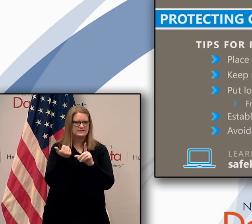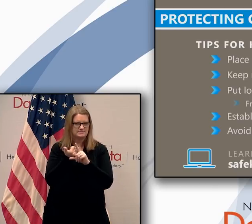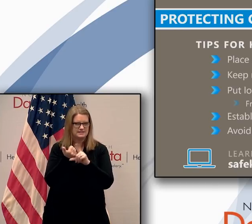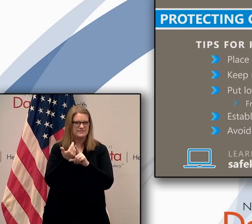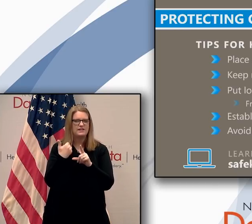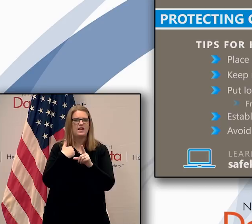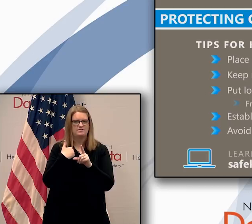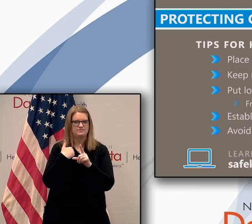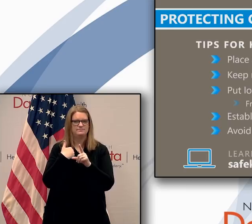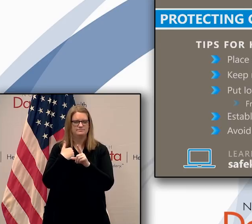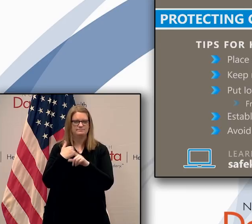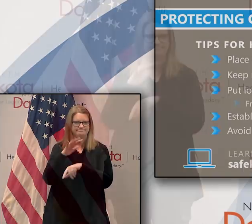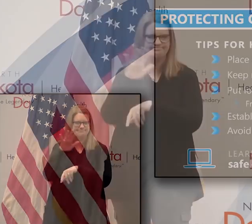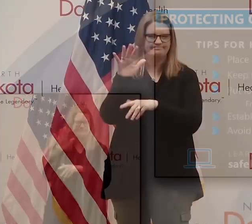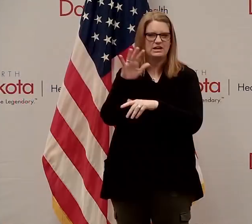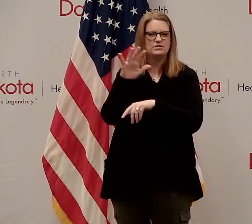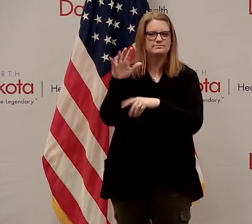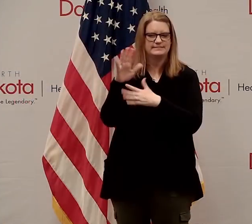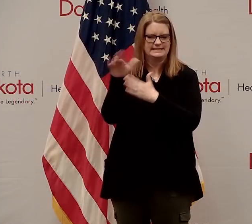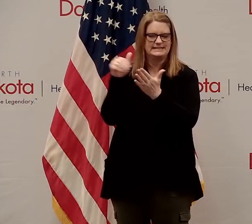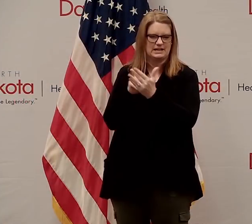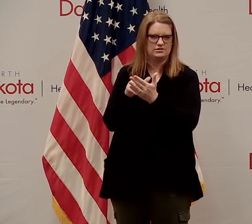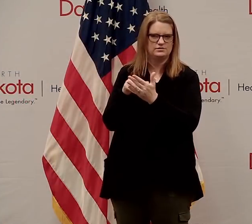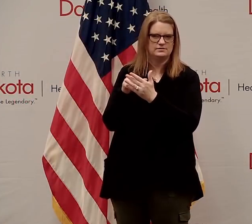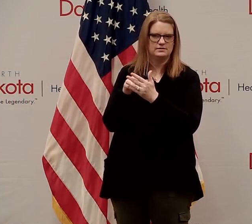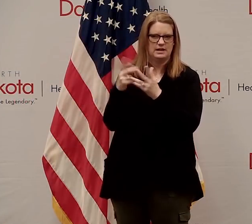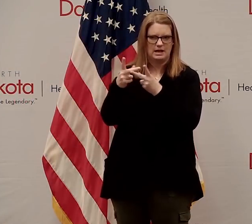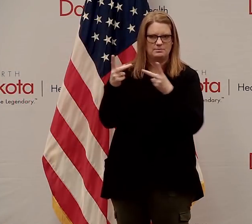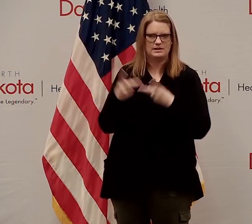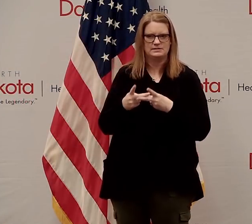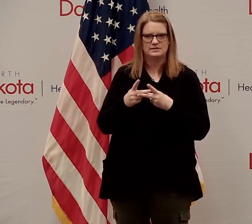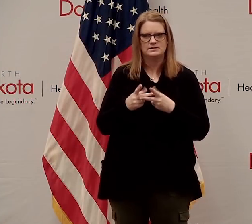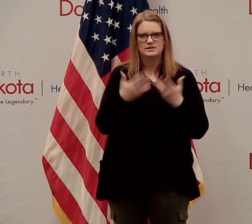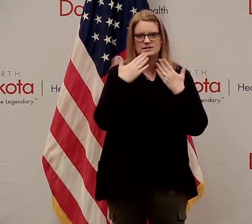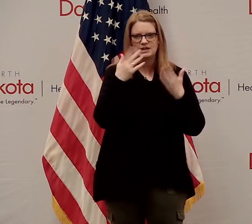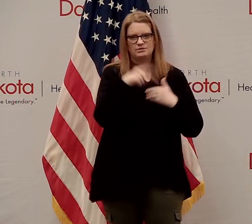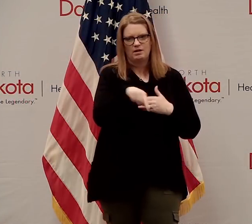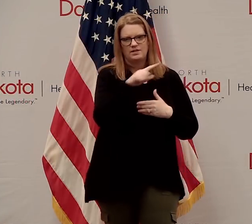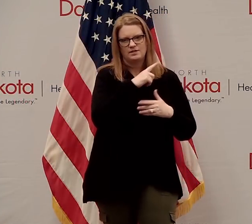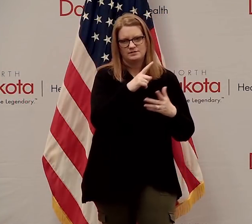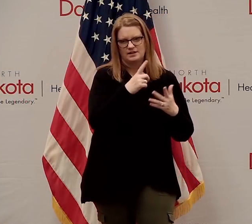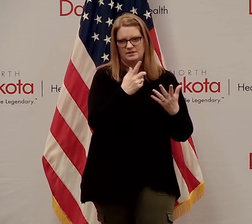those organizations that work to keep our kids safe here in the state.